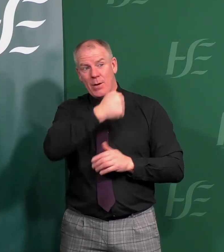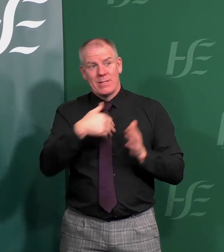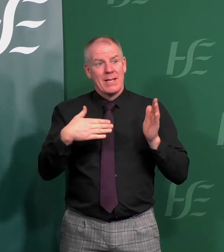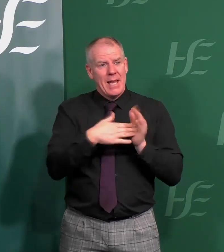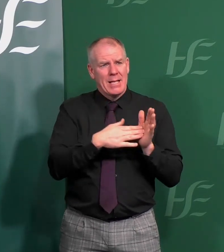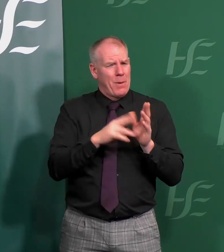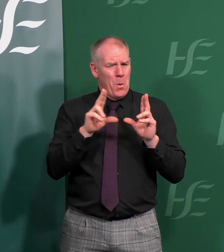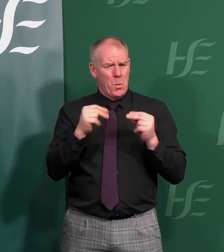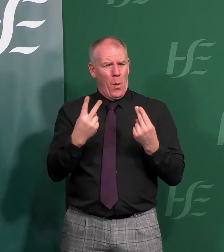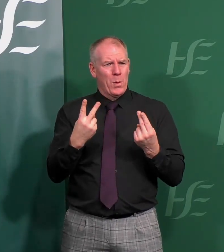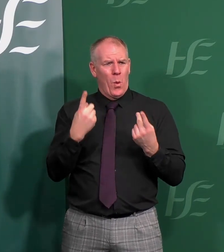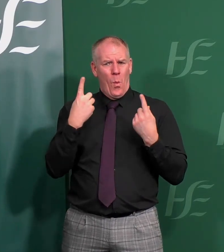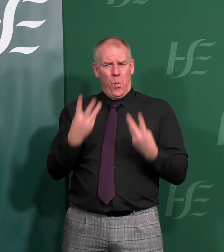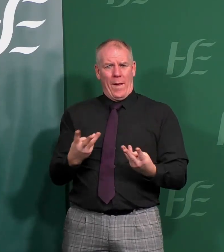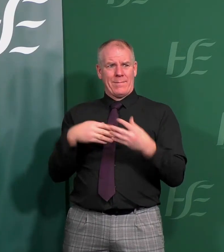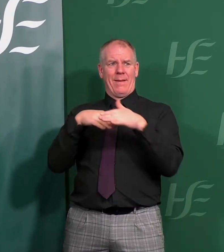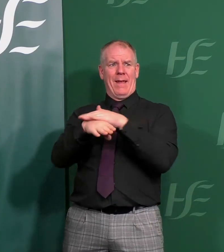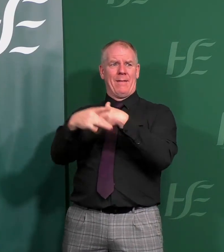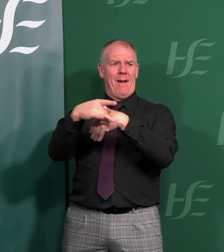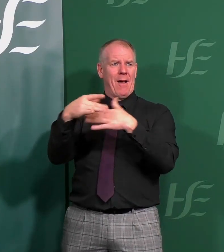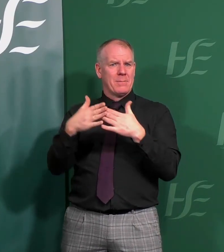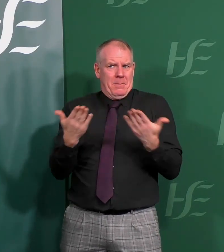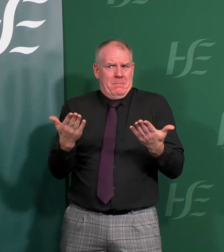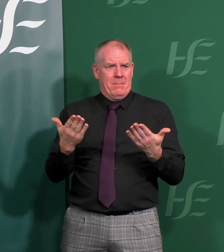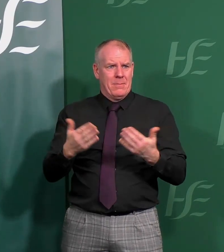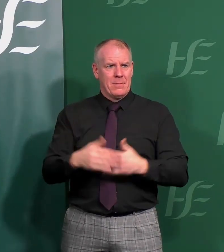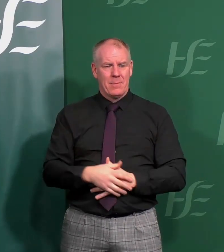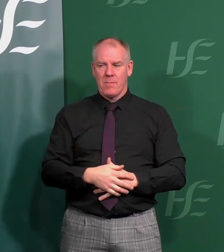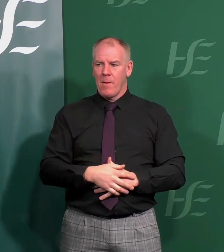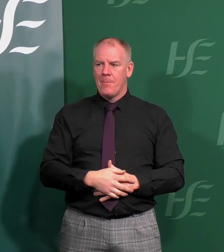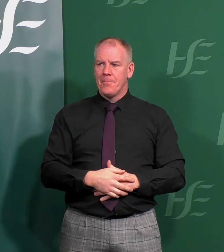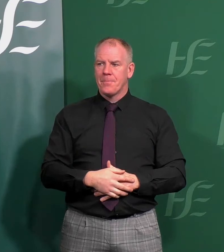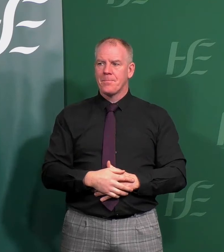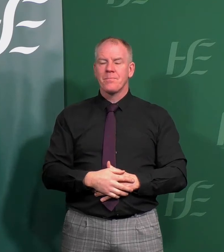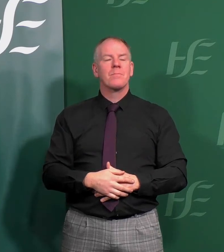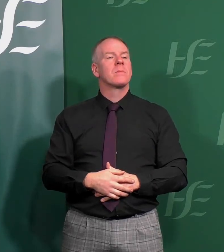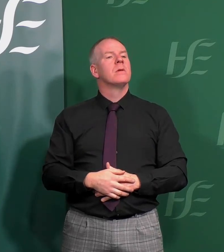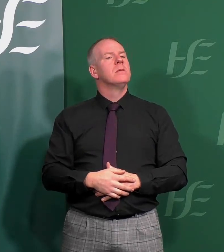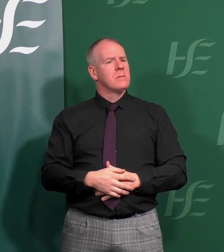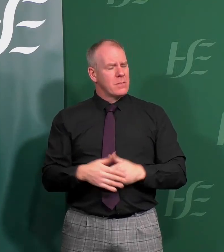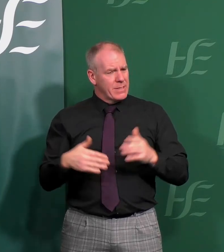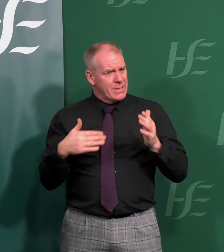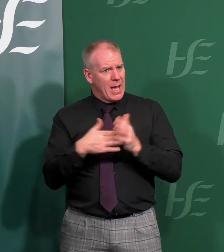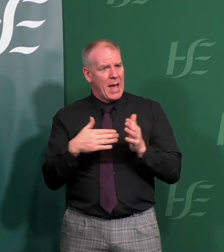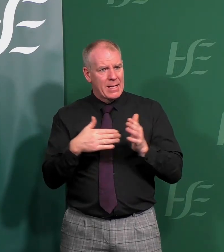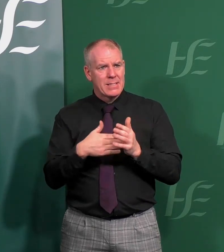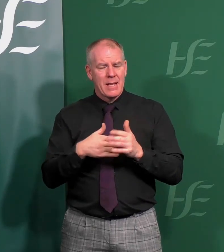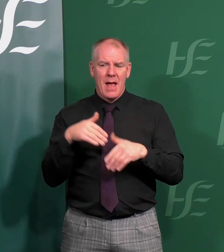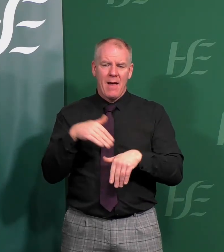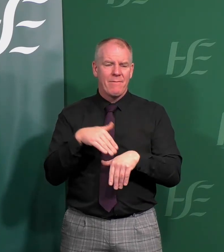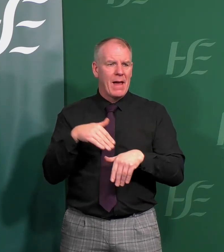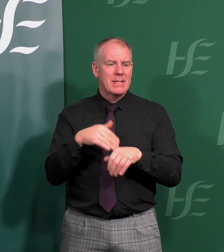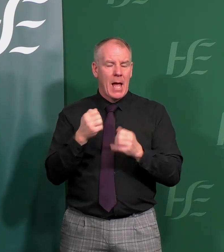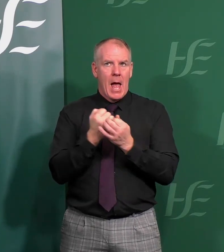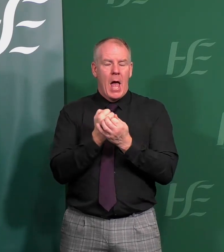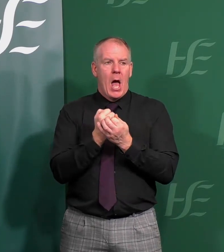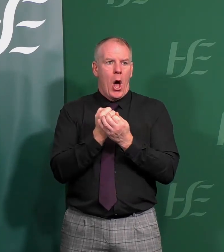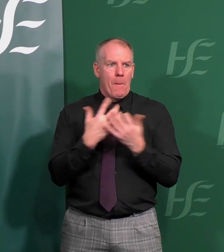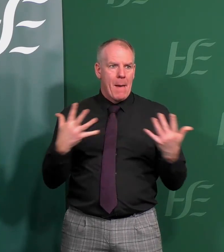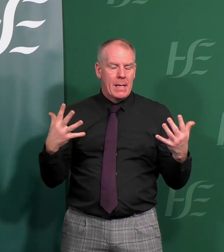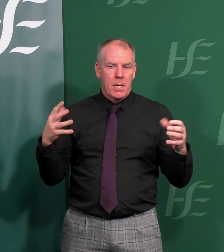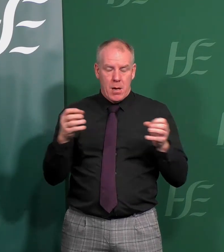nobody wants to end up in hospital. And what has been impactful is the sheer volume that came at us so